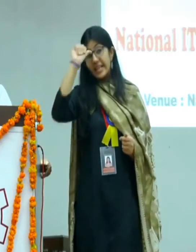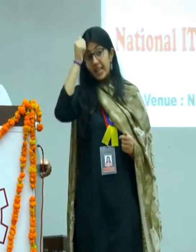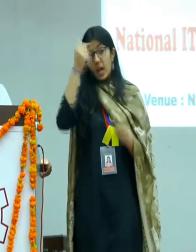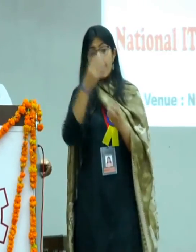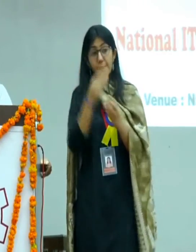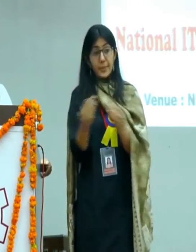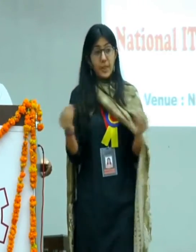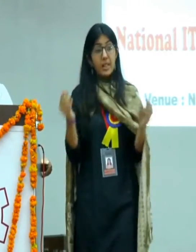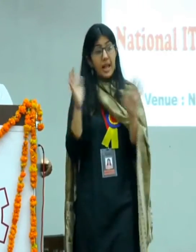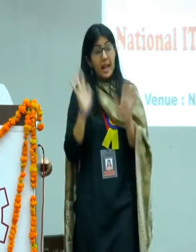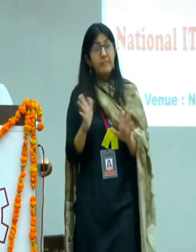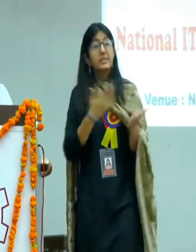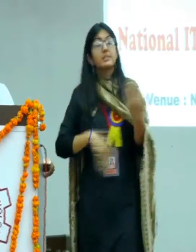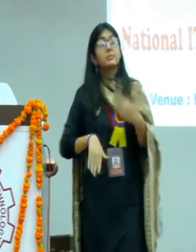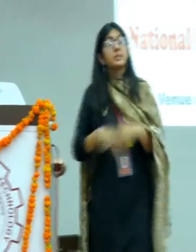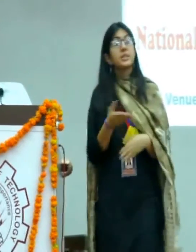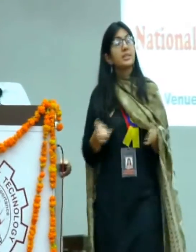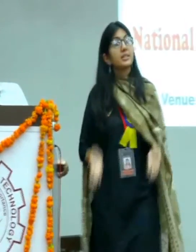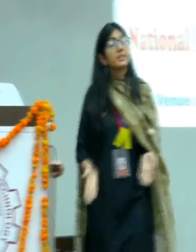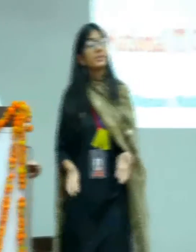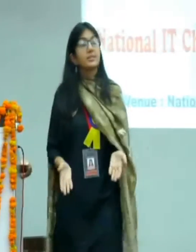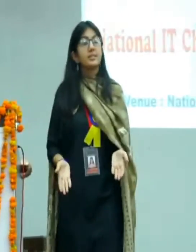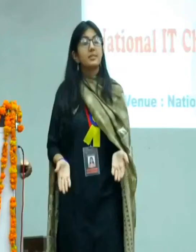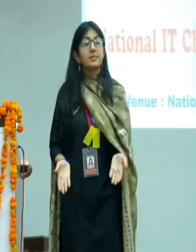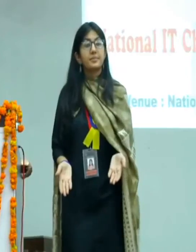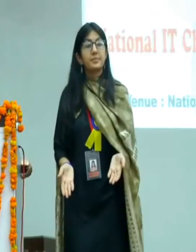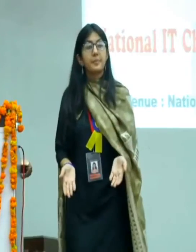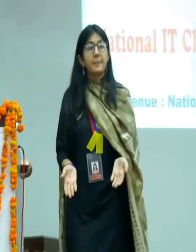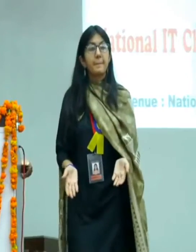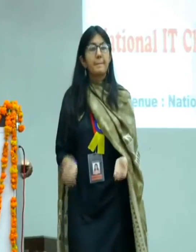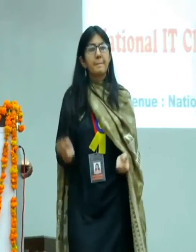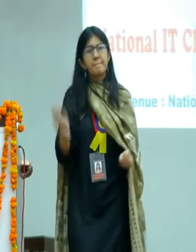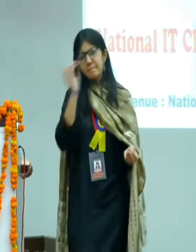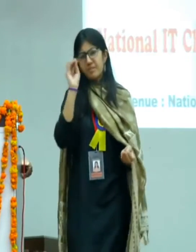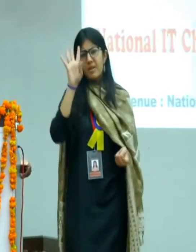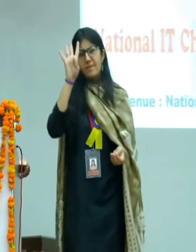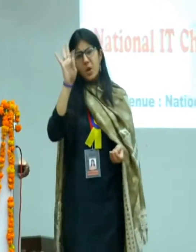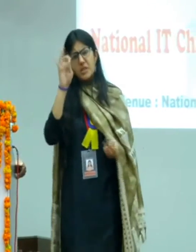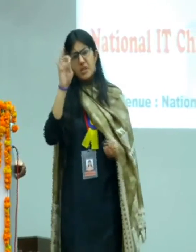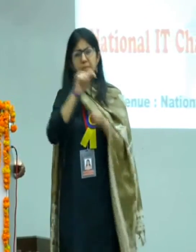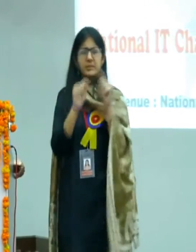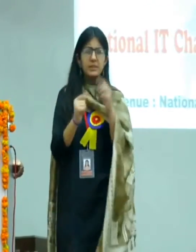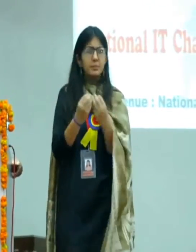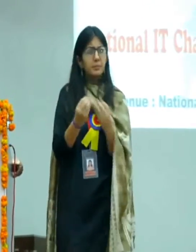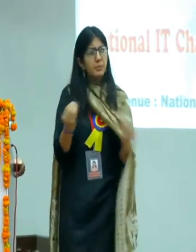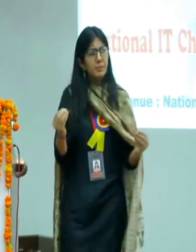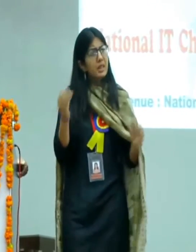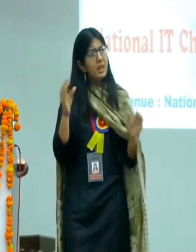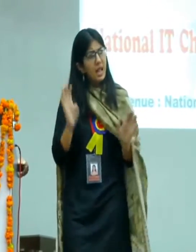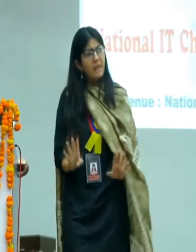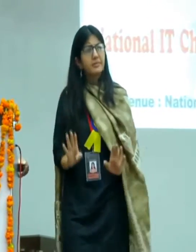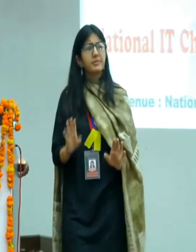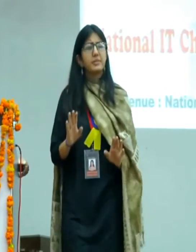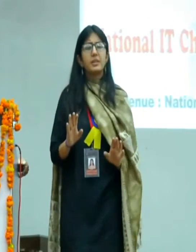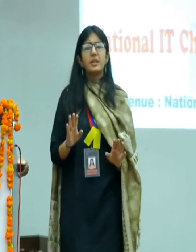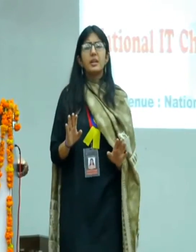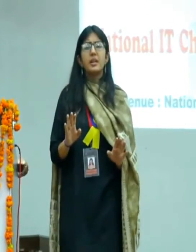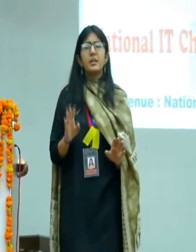Indians are Divyang in our country. And tentatively 40% people, like based on last year